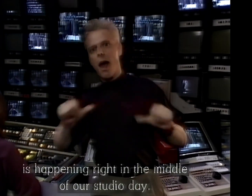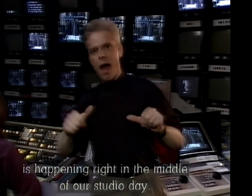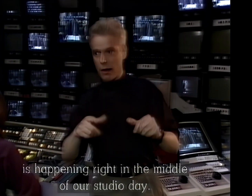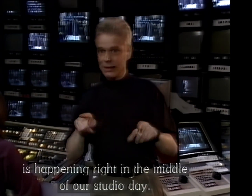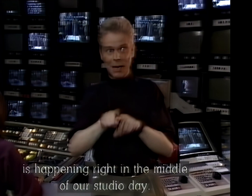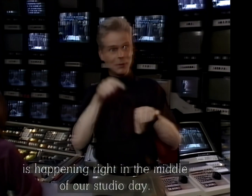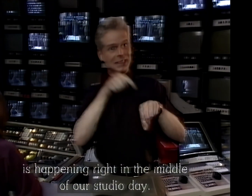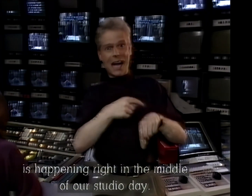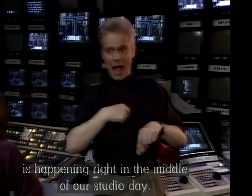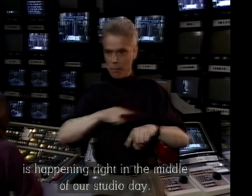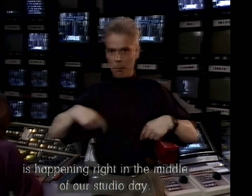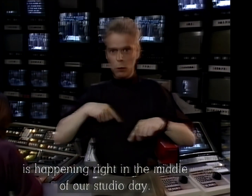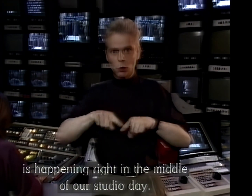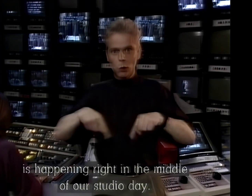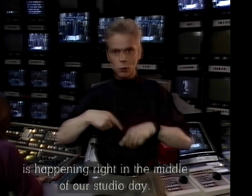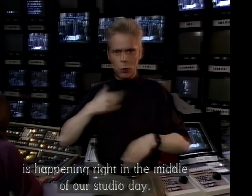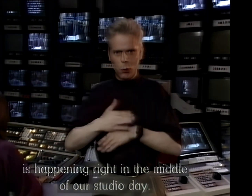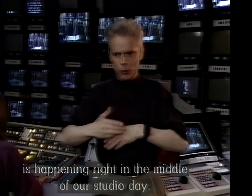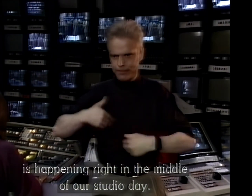right in the middle of our studio day.